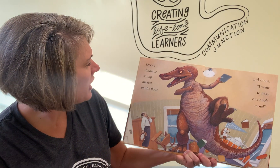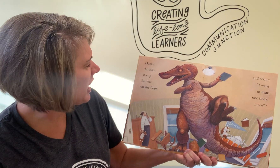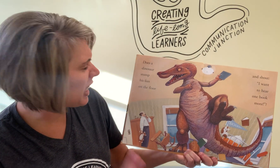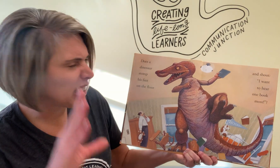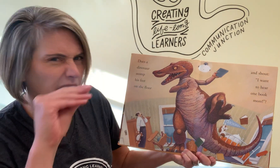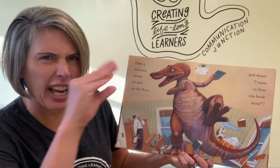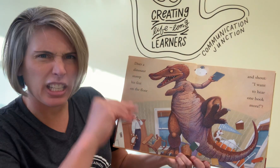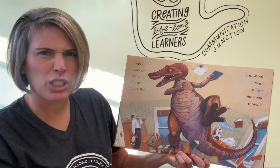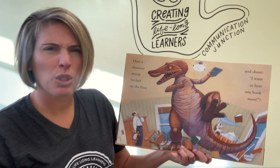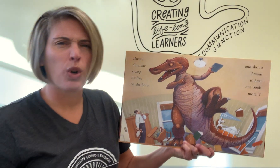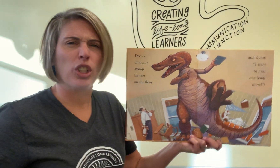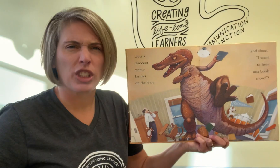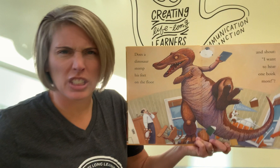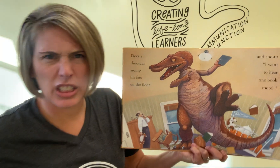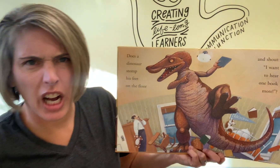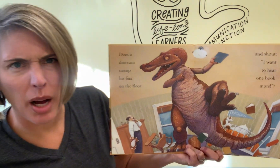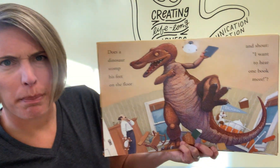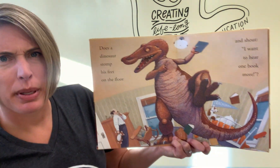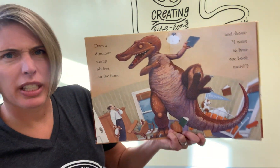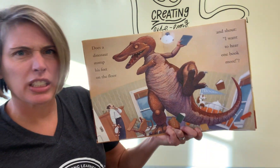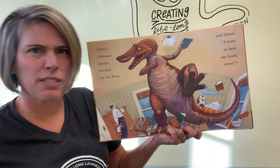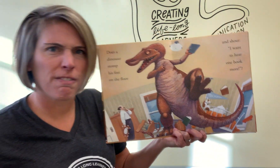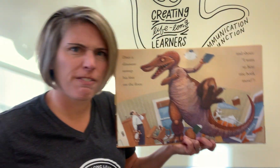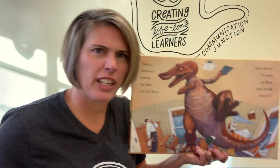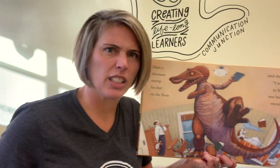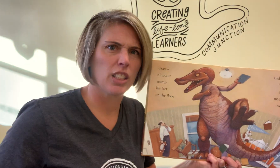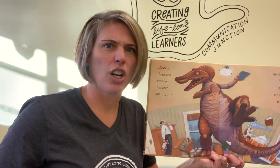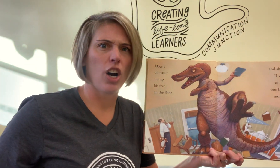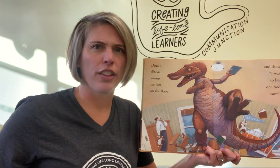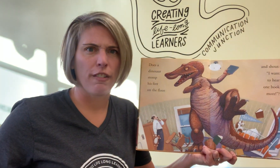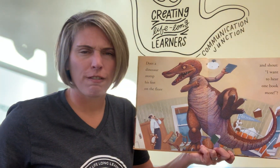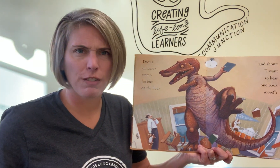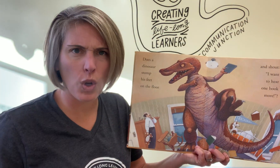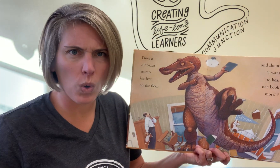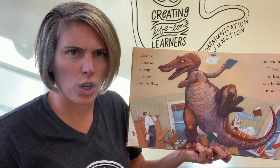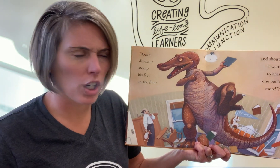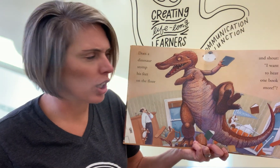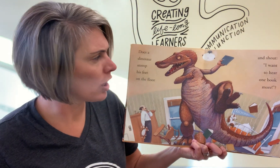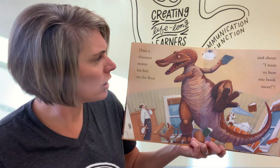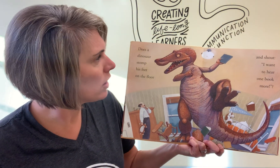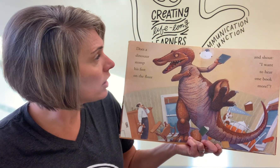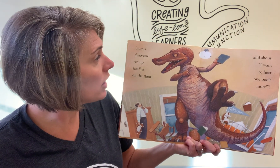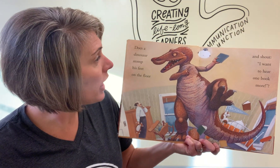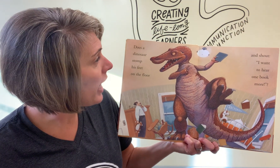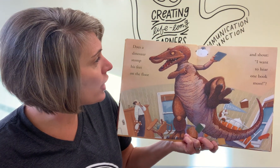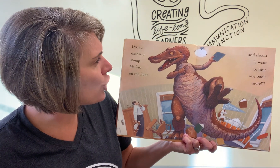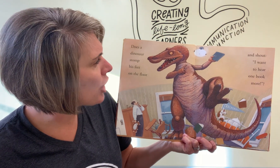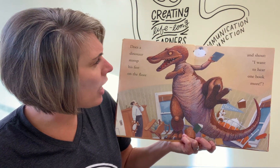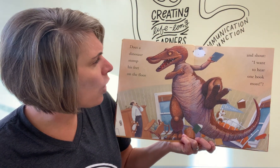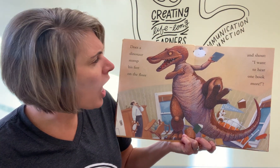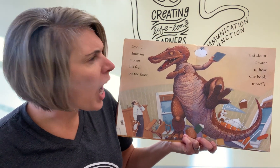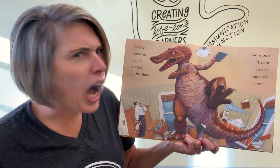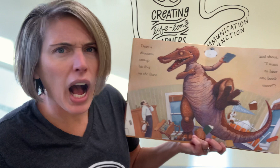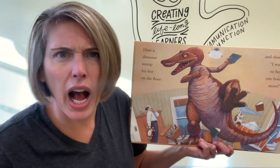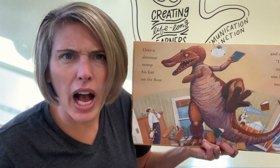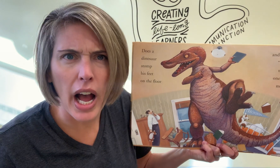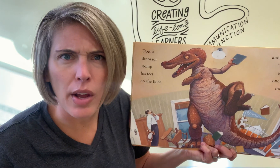Does a dinosaur stomp his feet on the floor and shout, I want